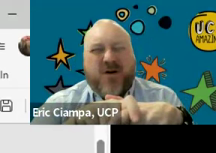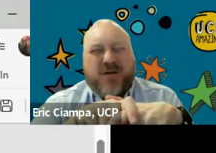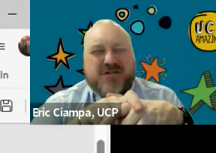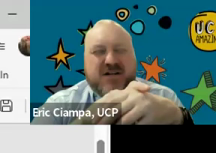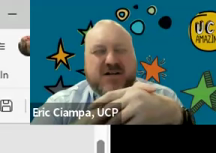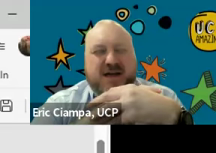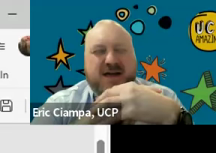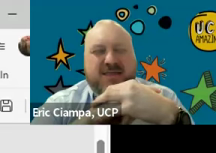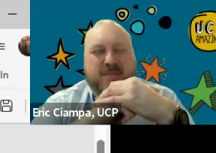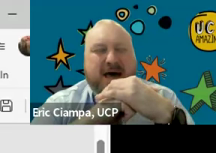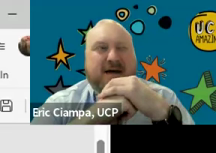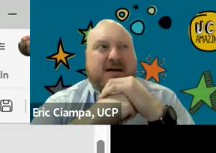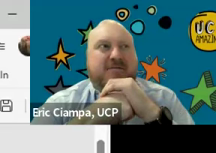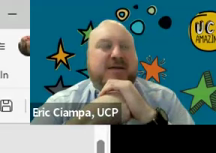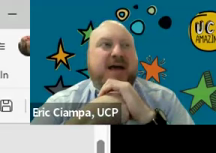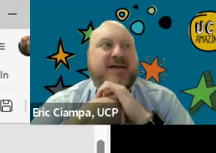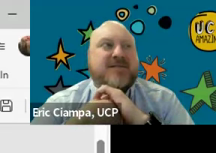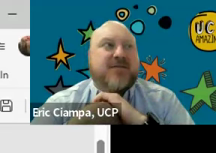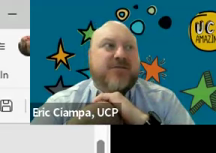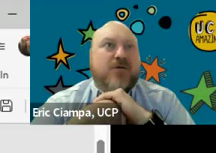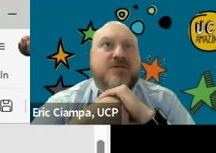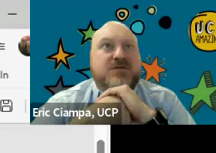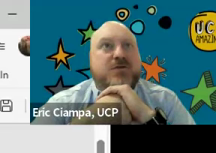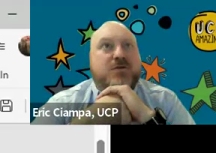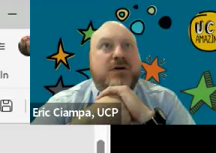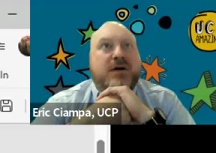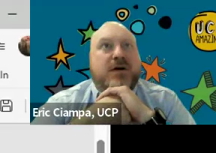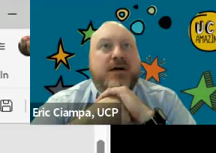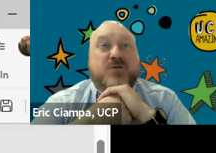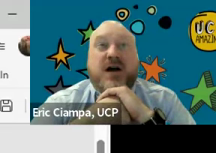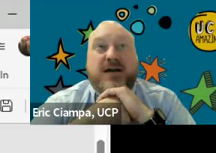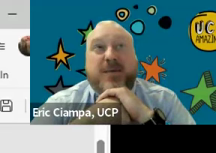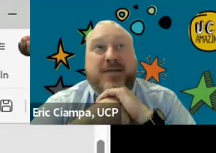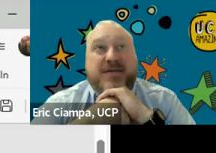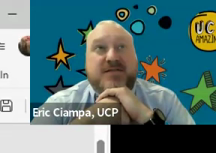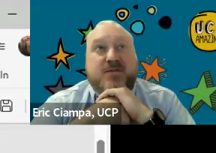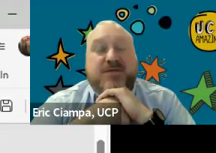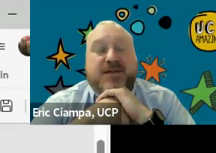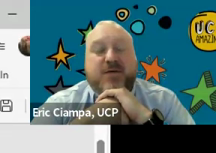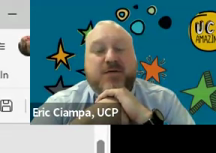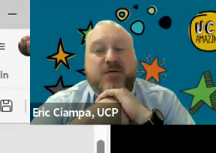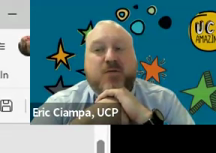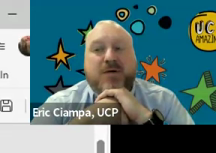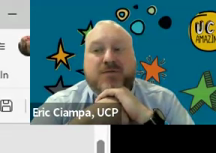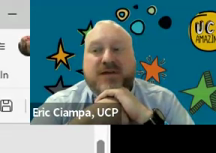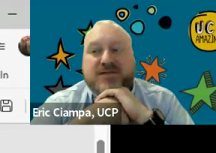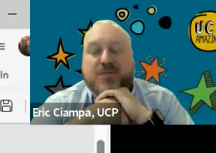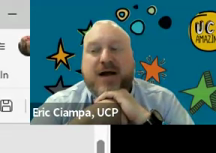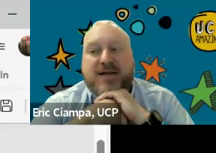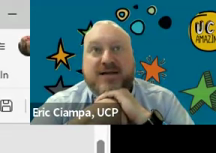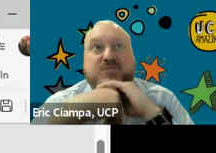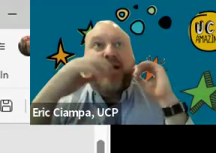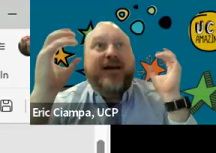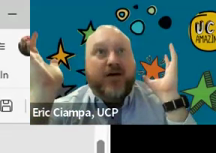The Capital Coalition and the PAC have been asking folks to, as we're talking about this, we feel like when things